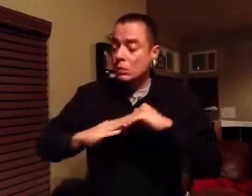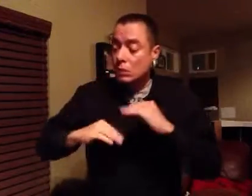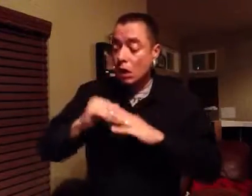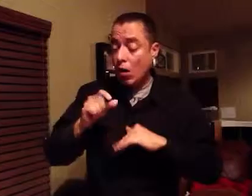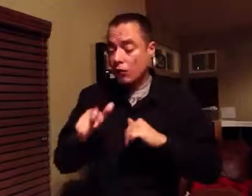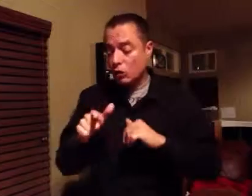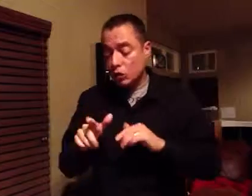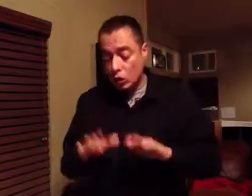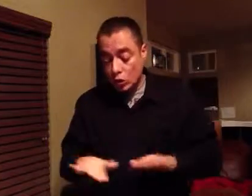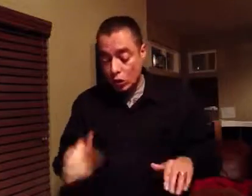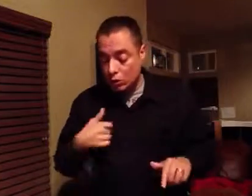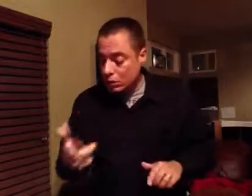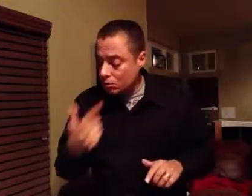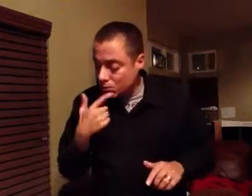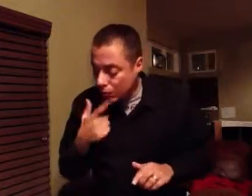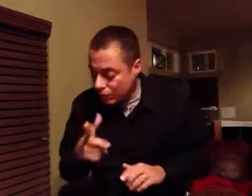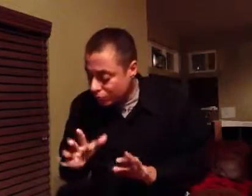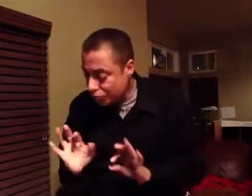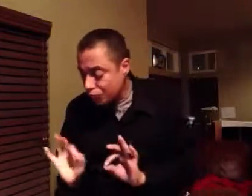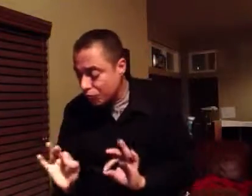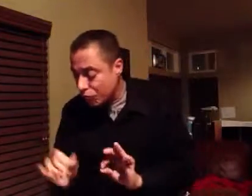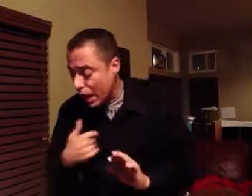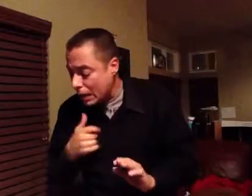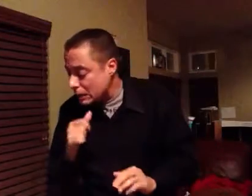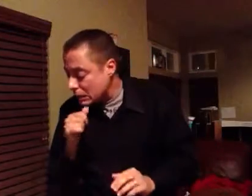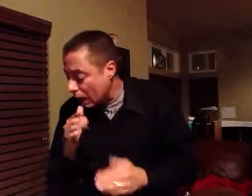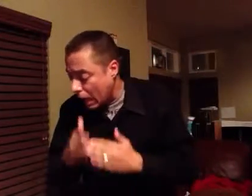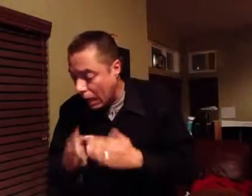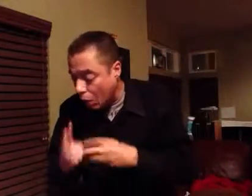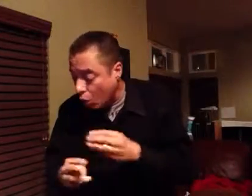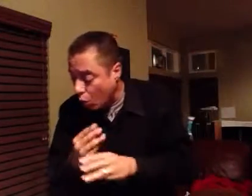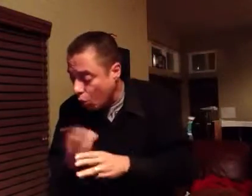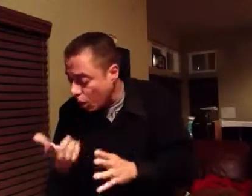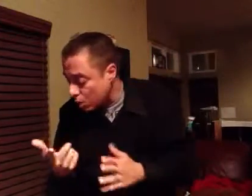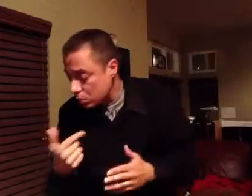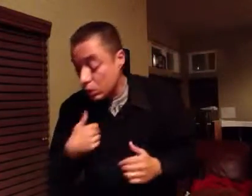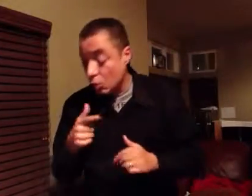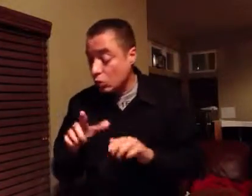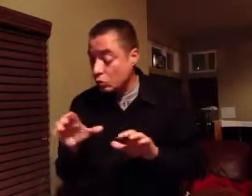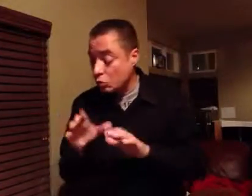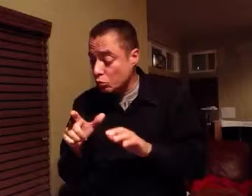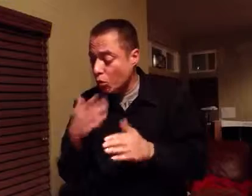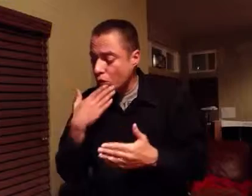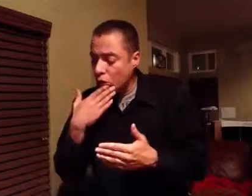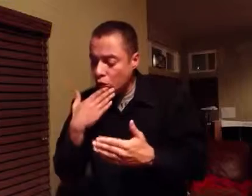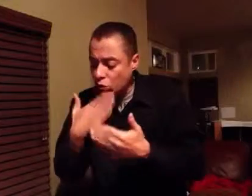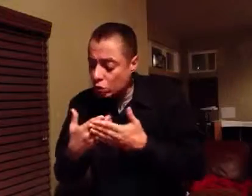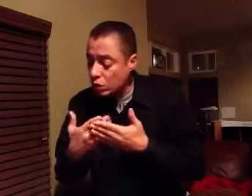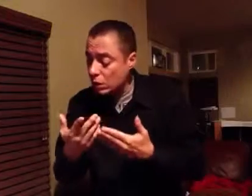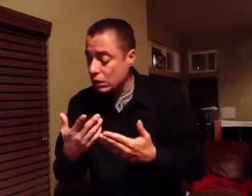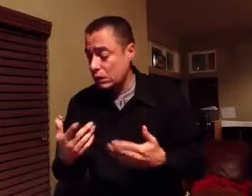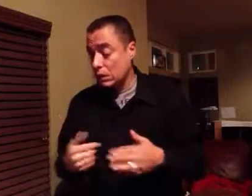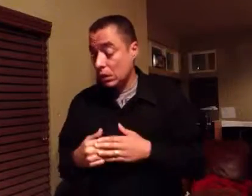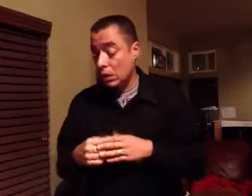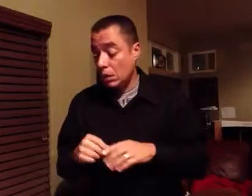everything's going to be alright. It's not the end of the world. And we're doing the best we can. But I don't think you can